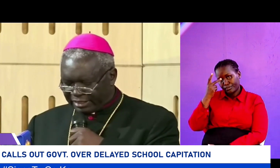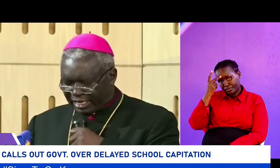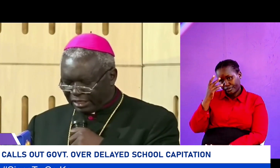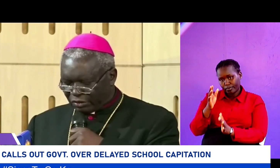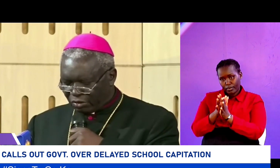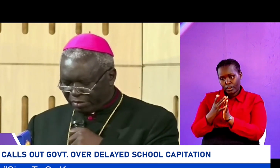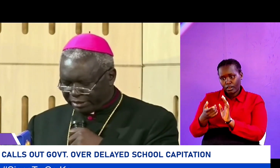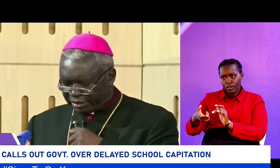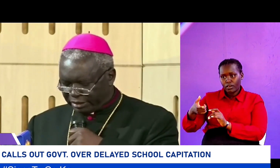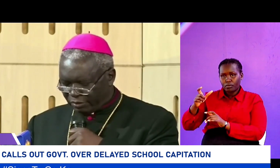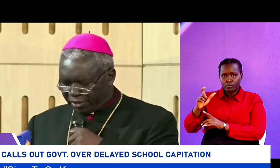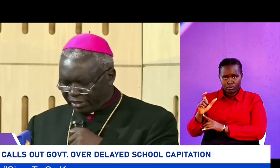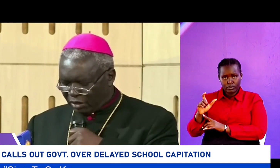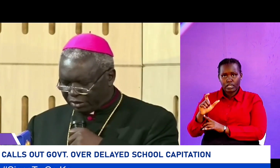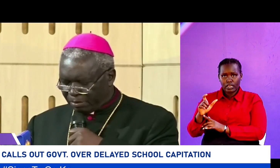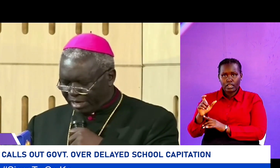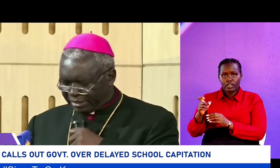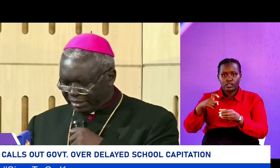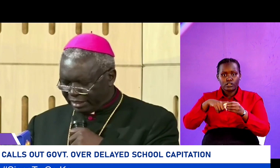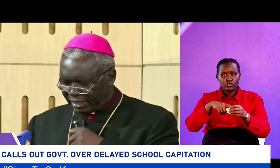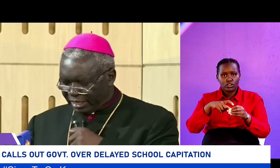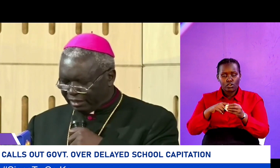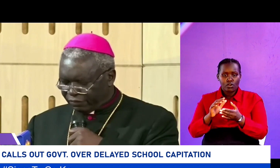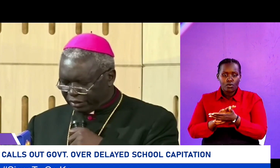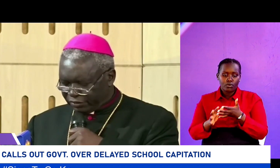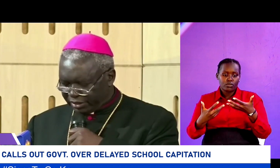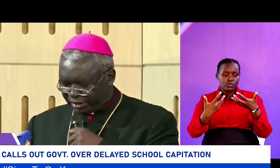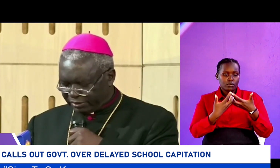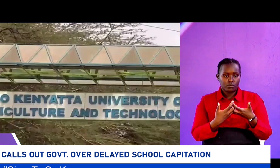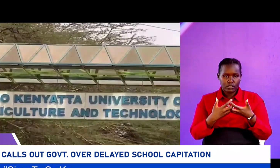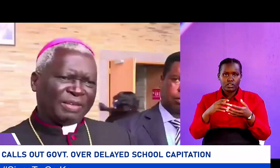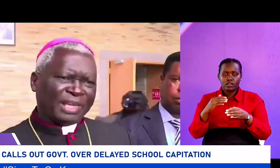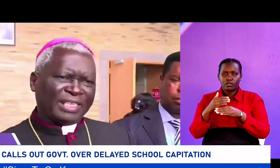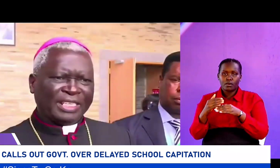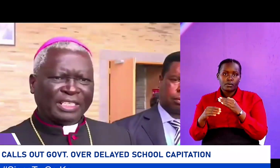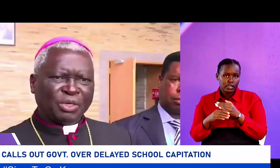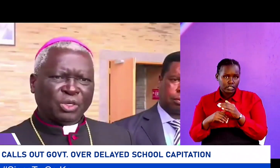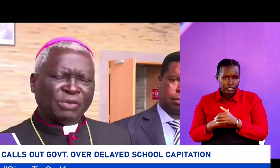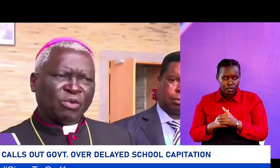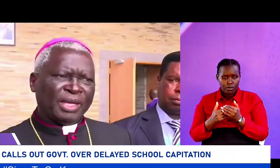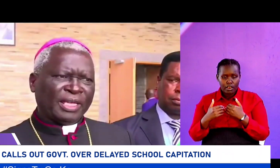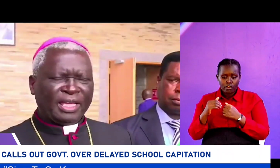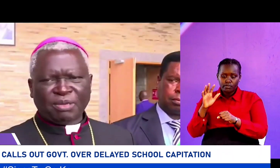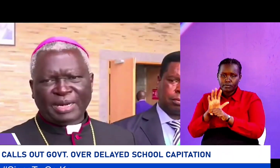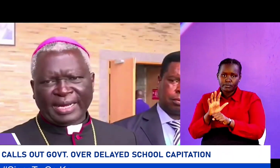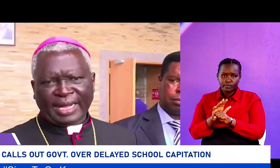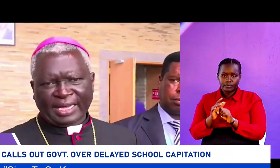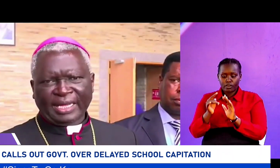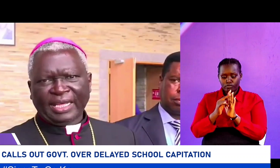increasing enrollments without matching infrastructure. It's very much in details, because if you make any blunder